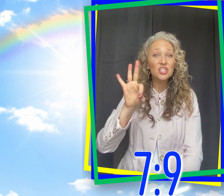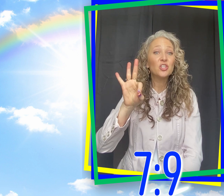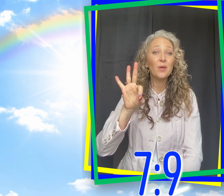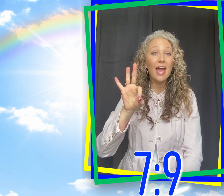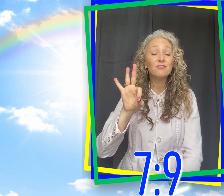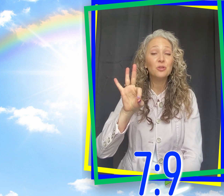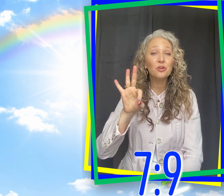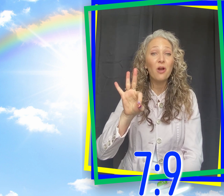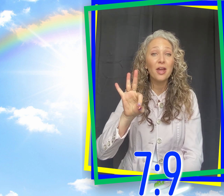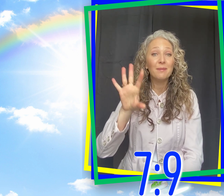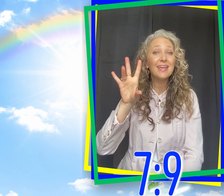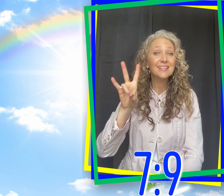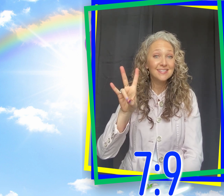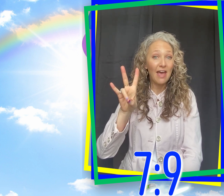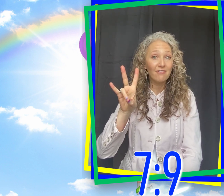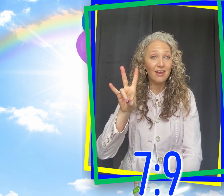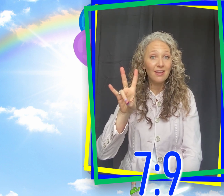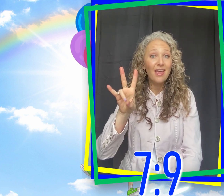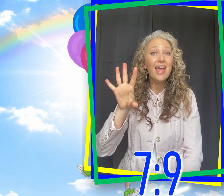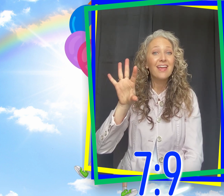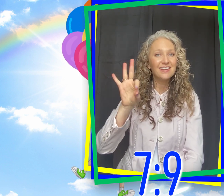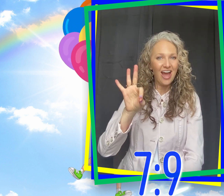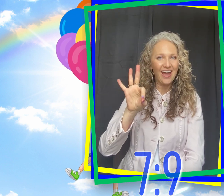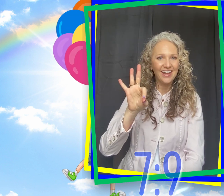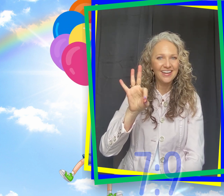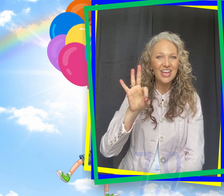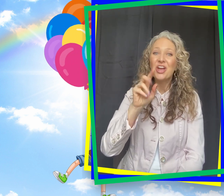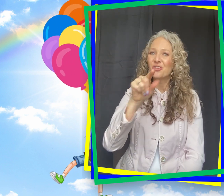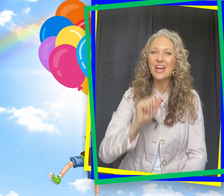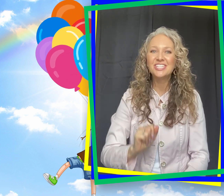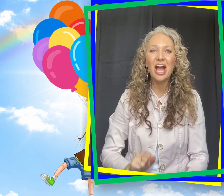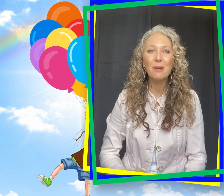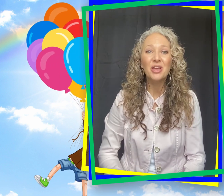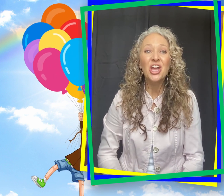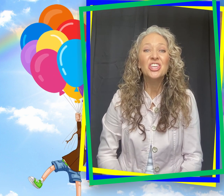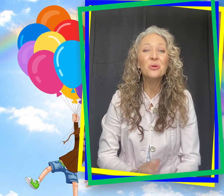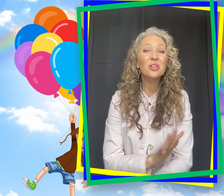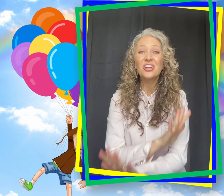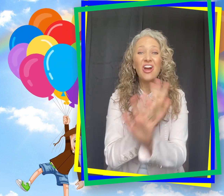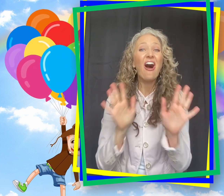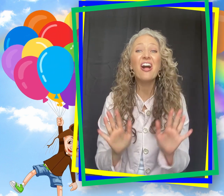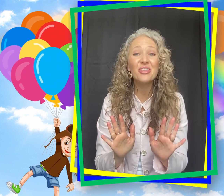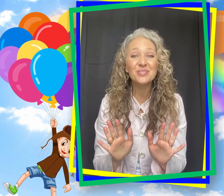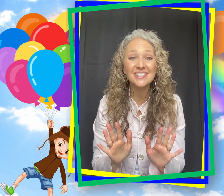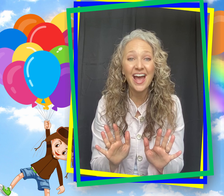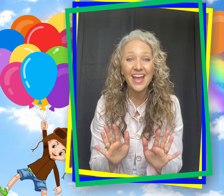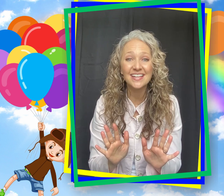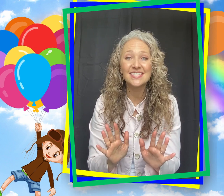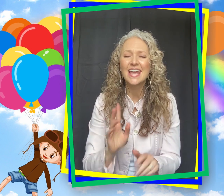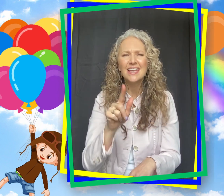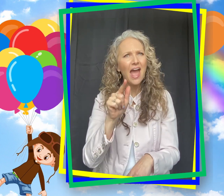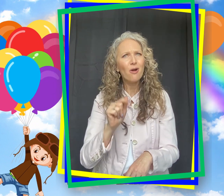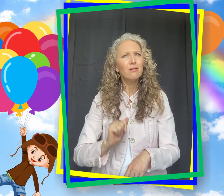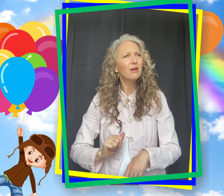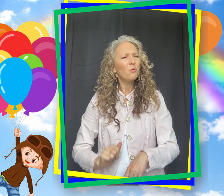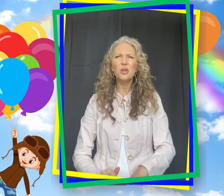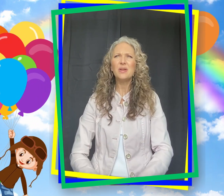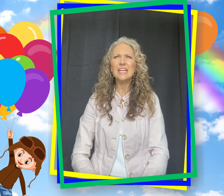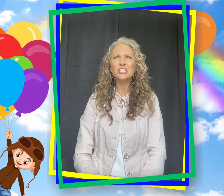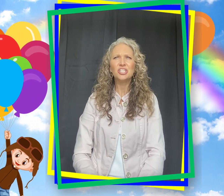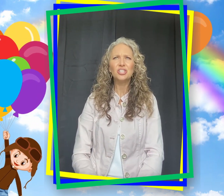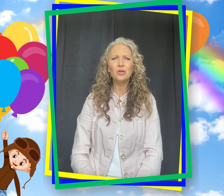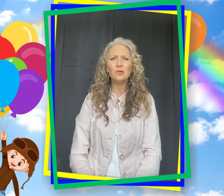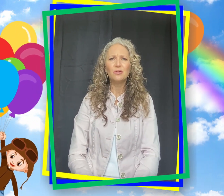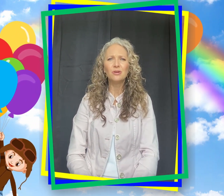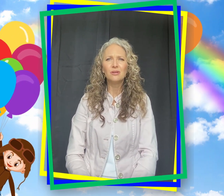9. So we have Deuteronomy 7, 9. Great job. You learned all those signs. Now, what do